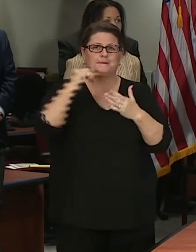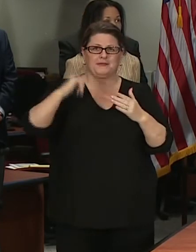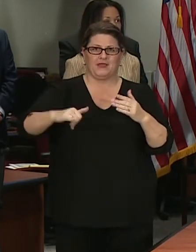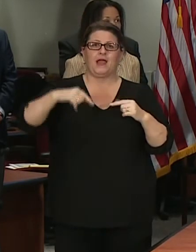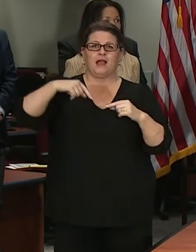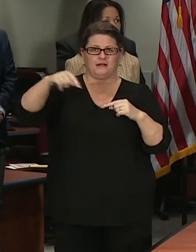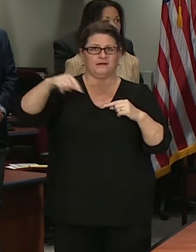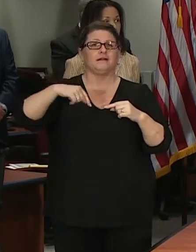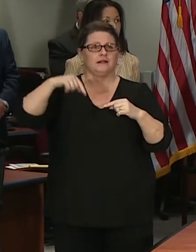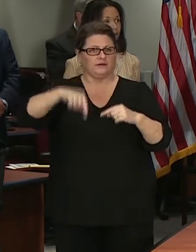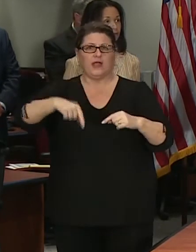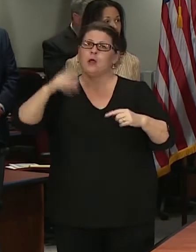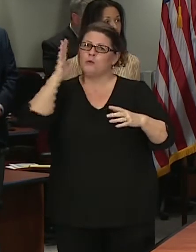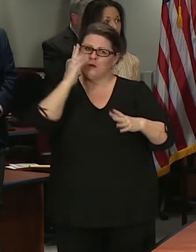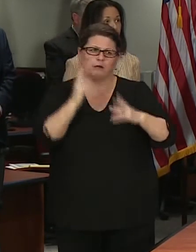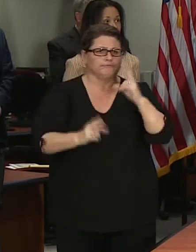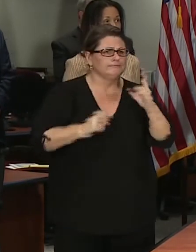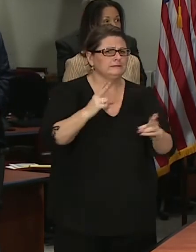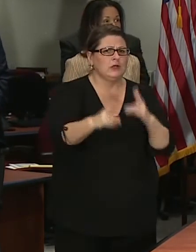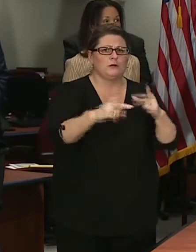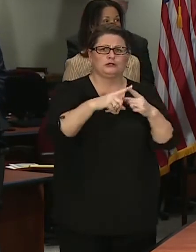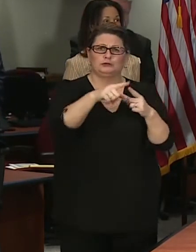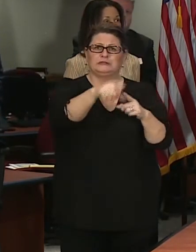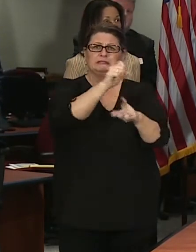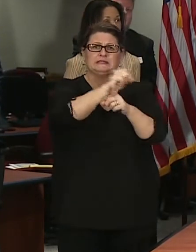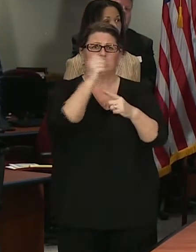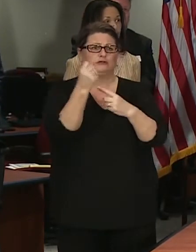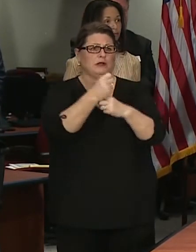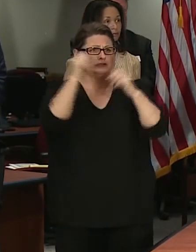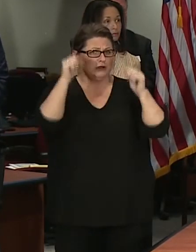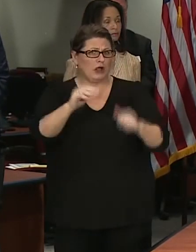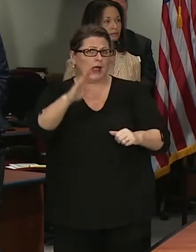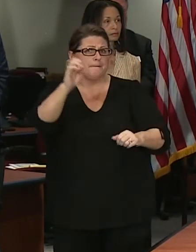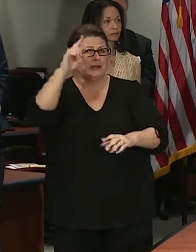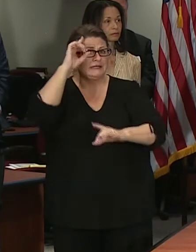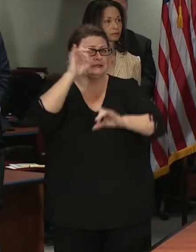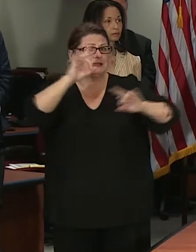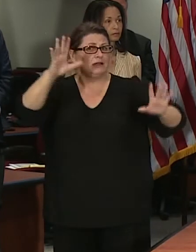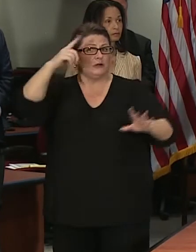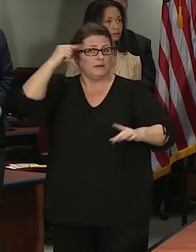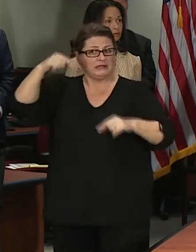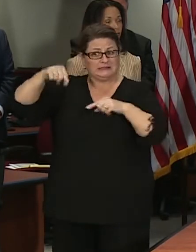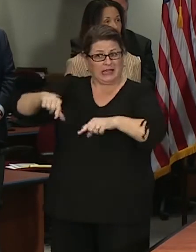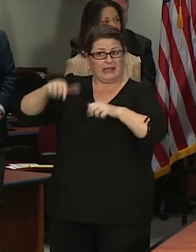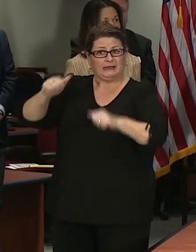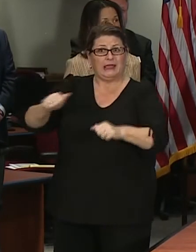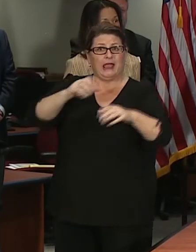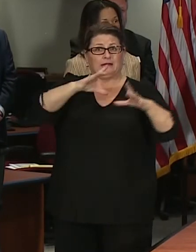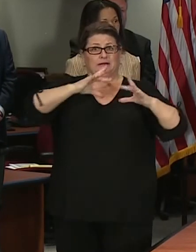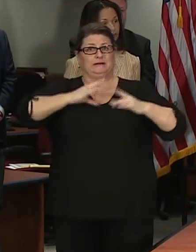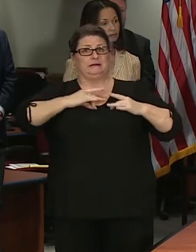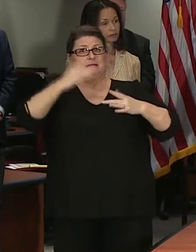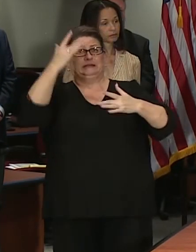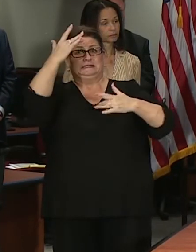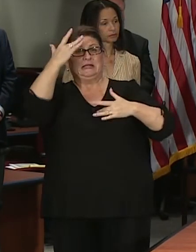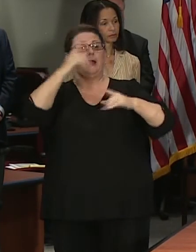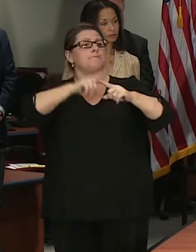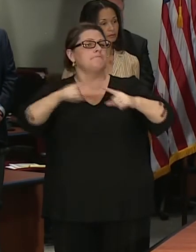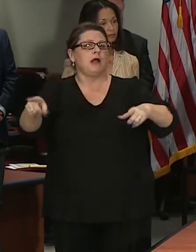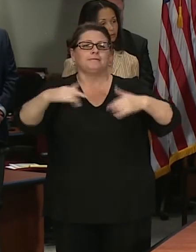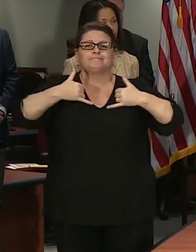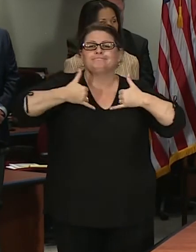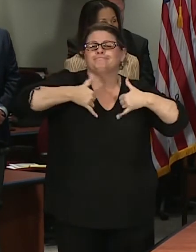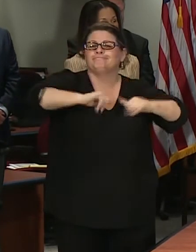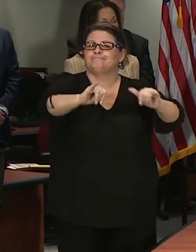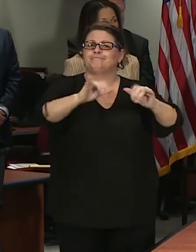They're rushing into situations that could be very dangerous to their health. But represented here today and displayed is